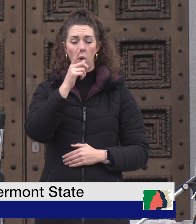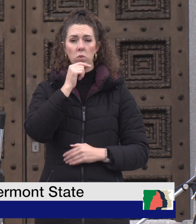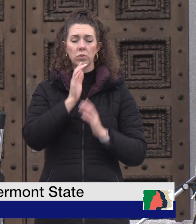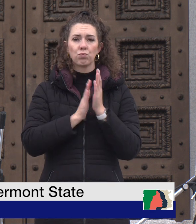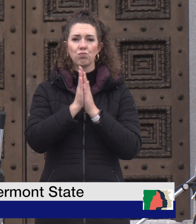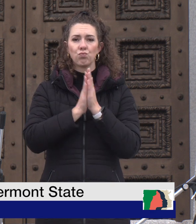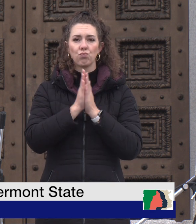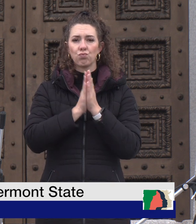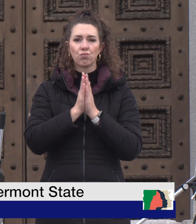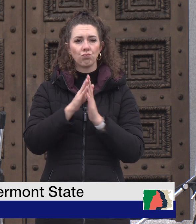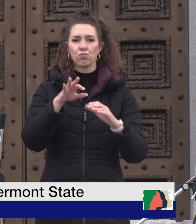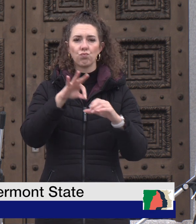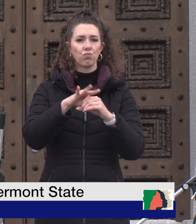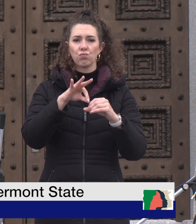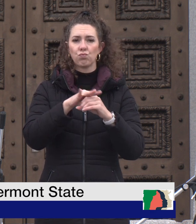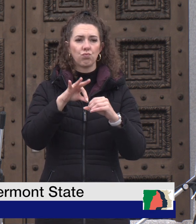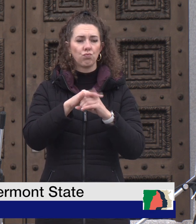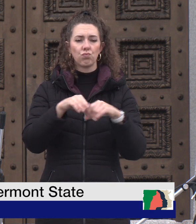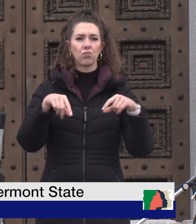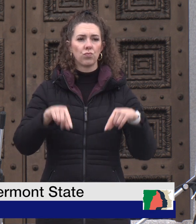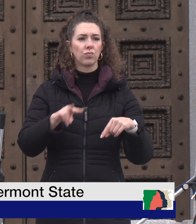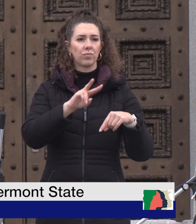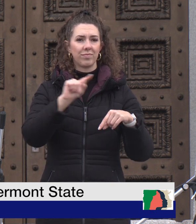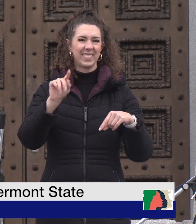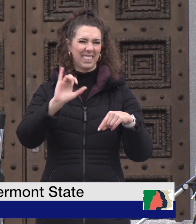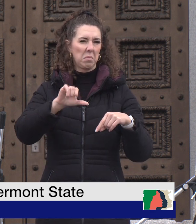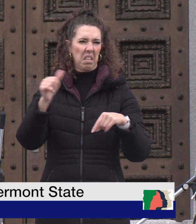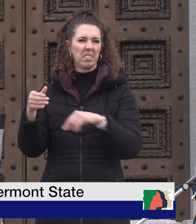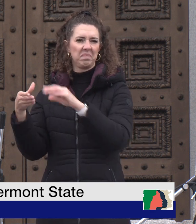the state, as others have indicated, in